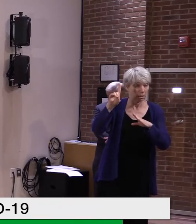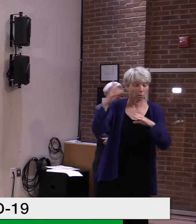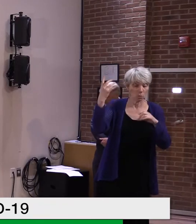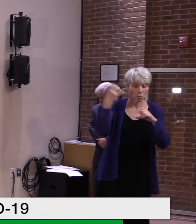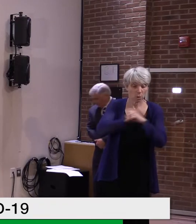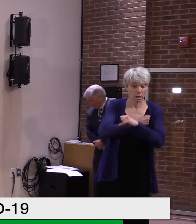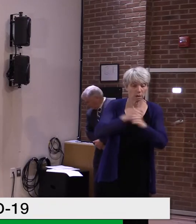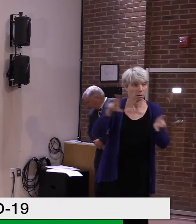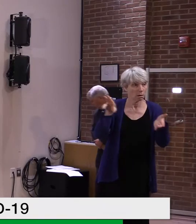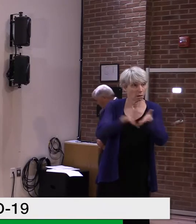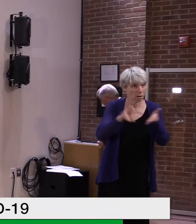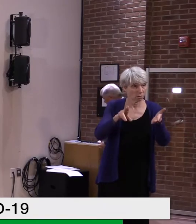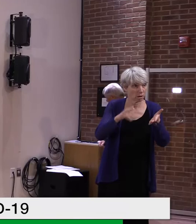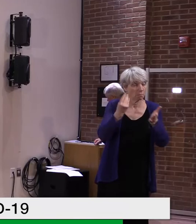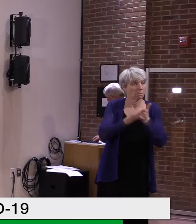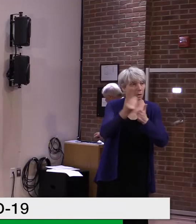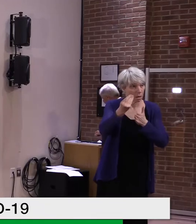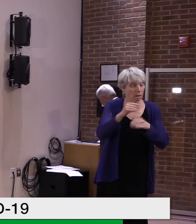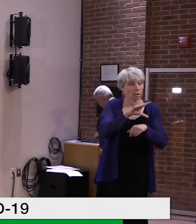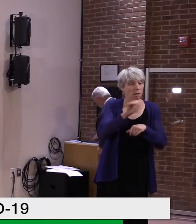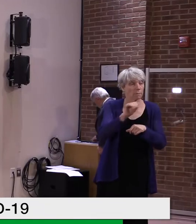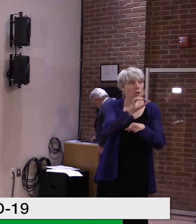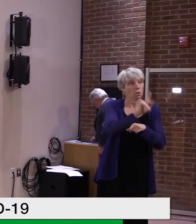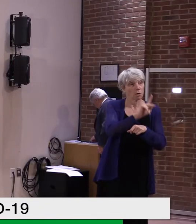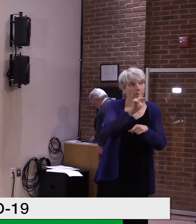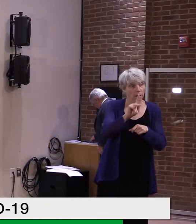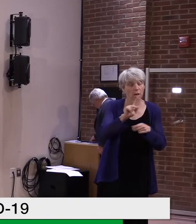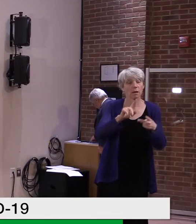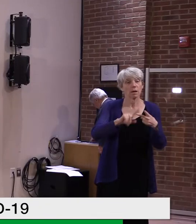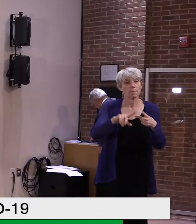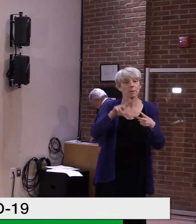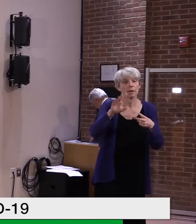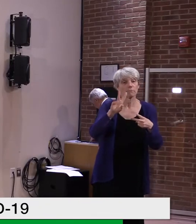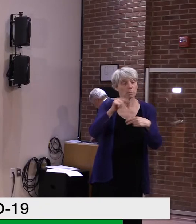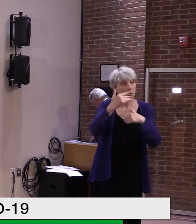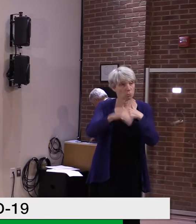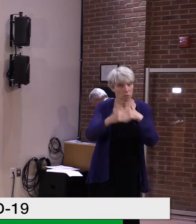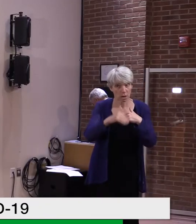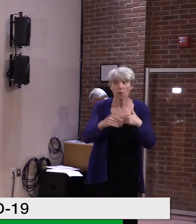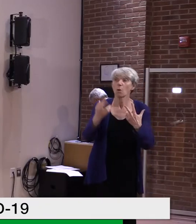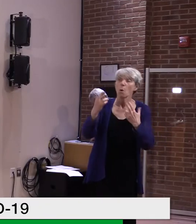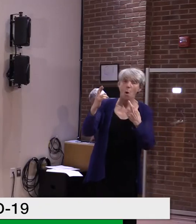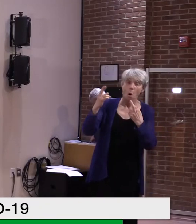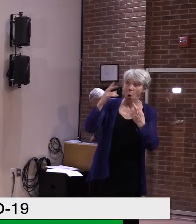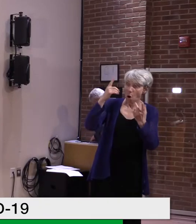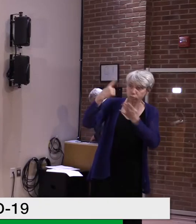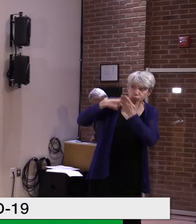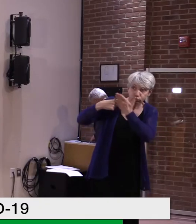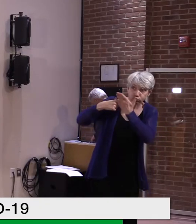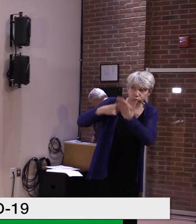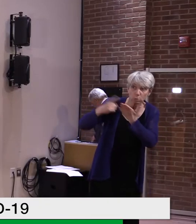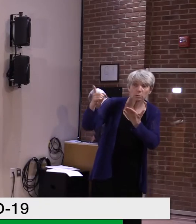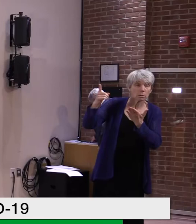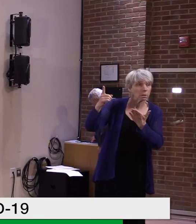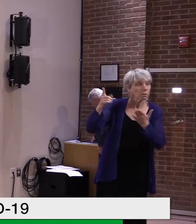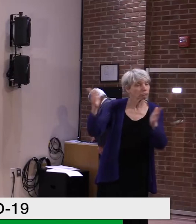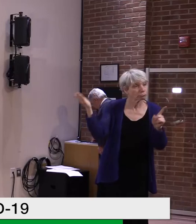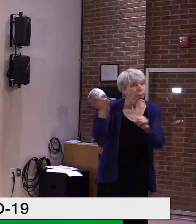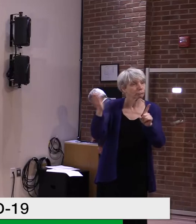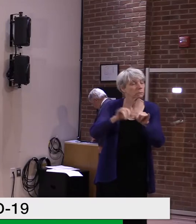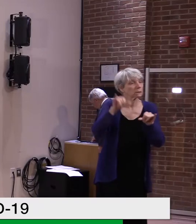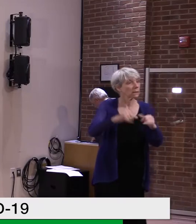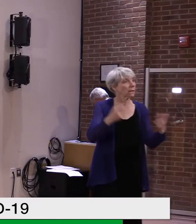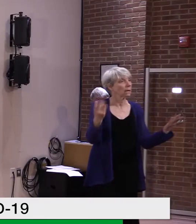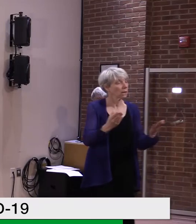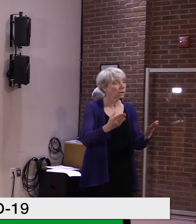we want to welcome them into the state and find a pathway for them to do business here and manufacture here and to